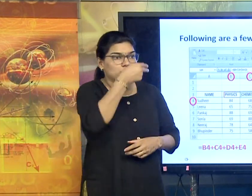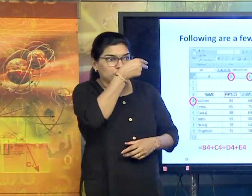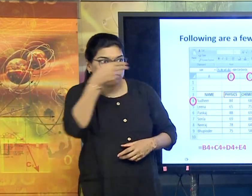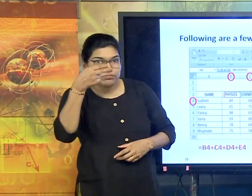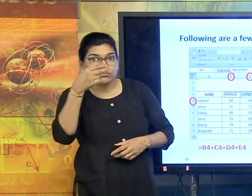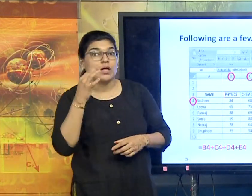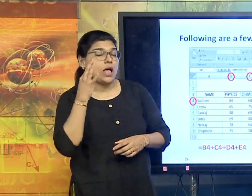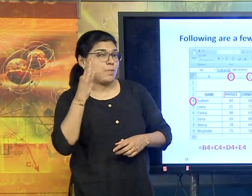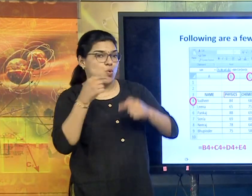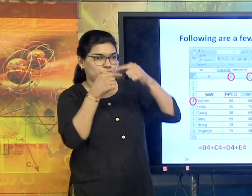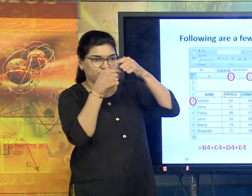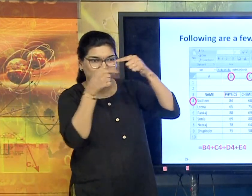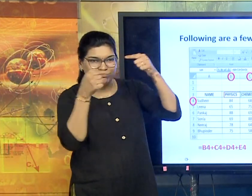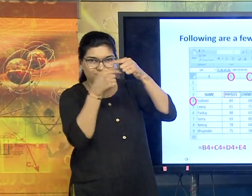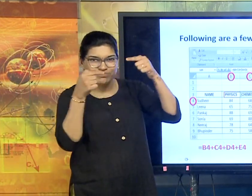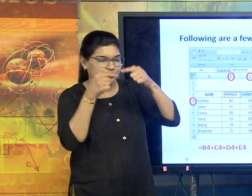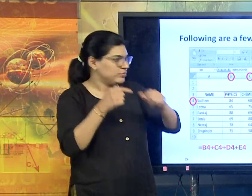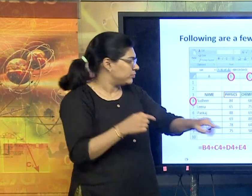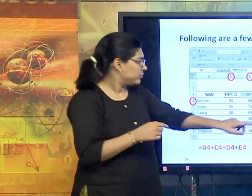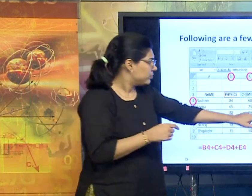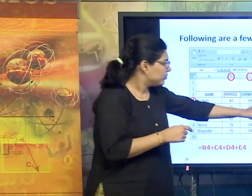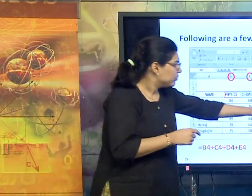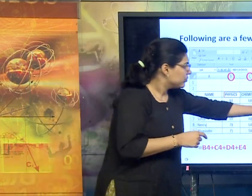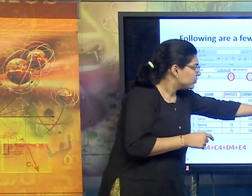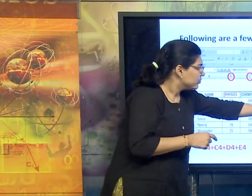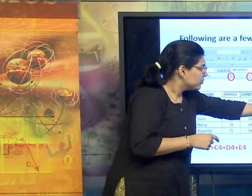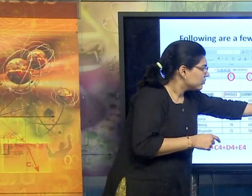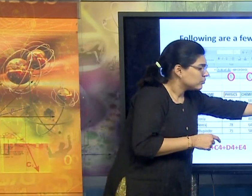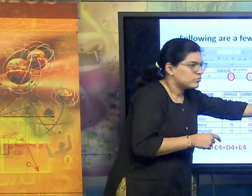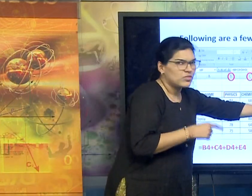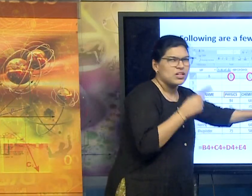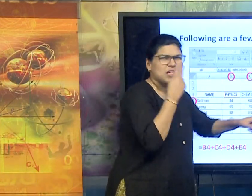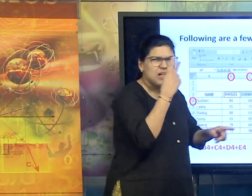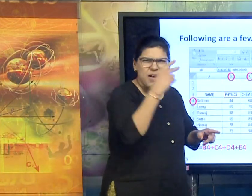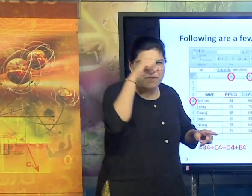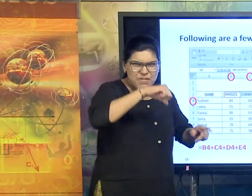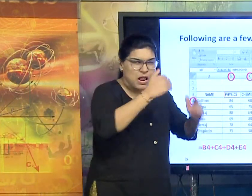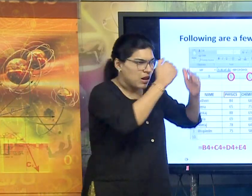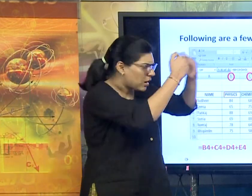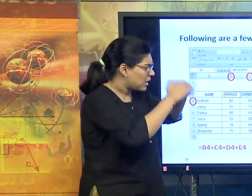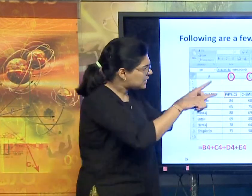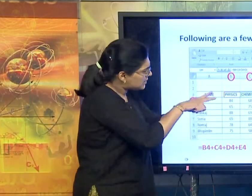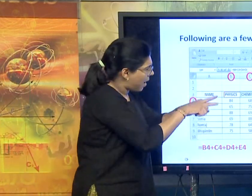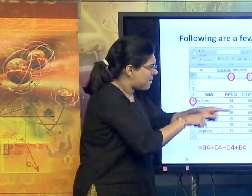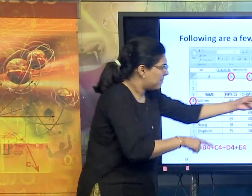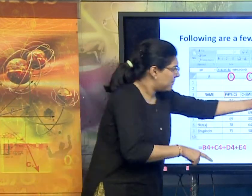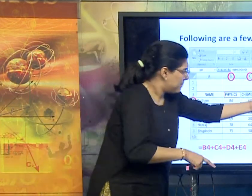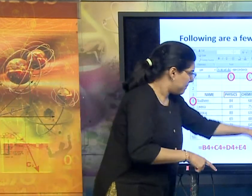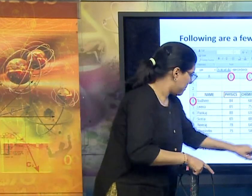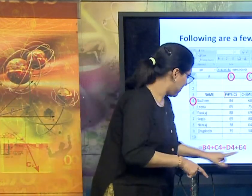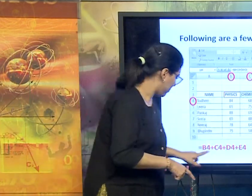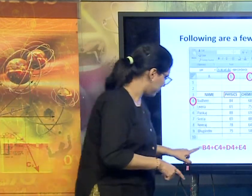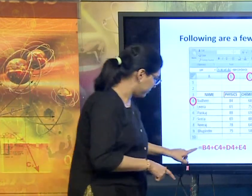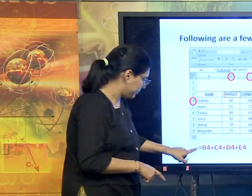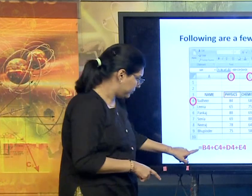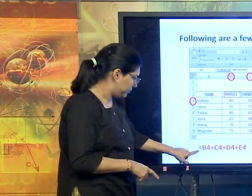How do we start? So you have to just remember the equal to symbol. This is very